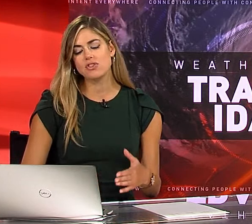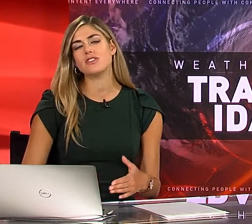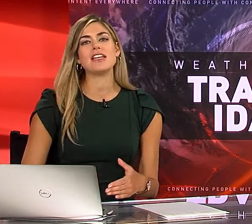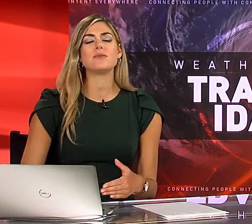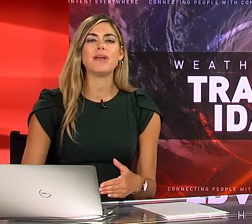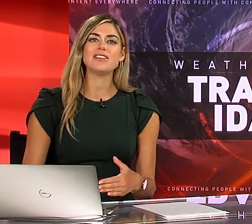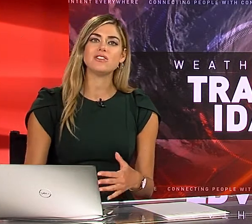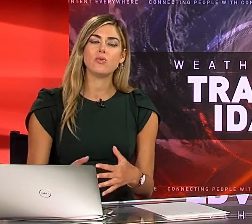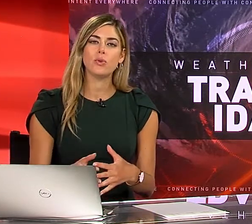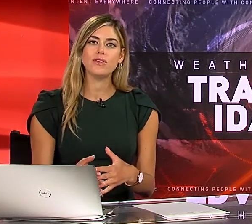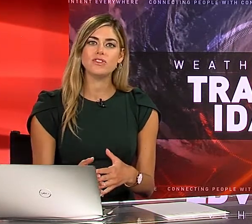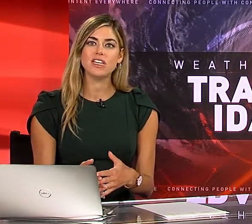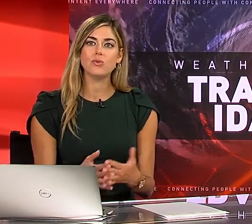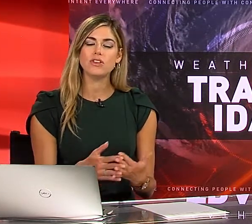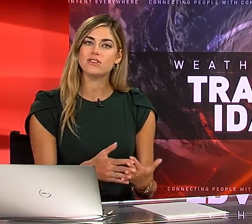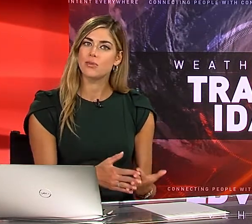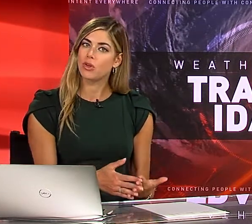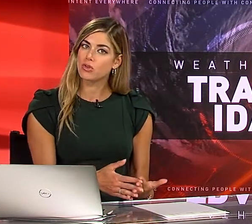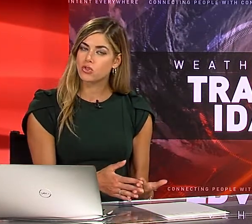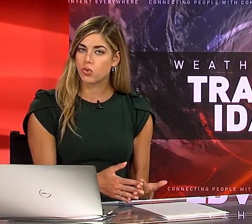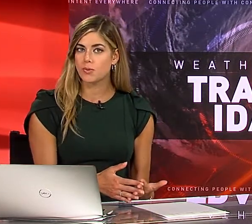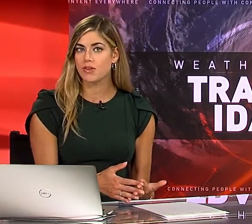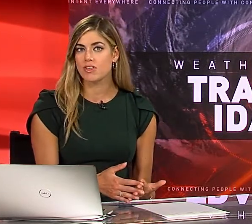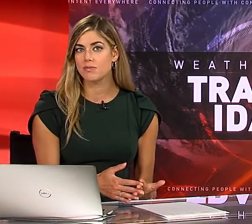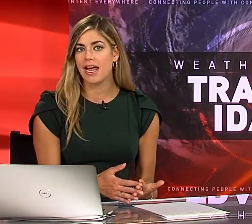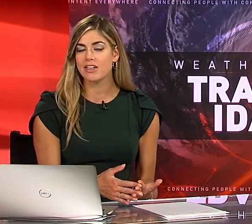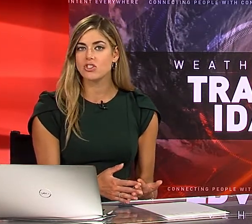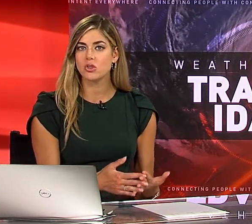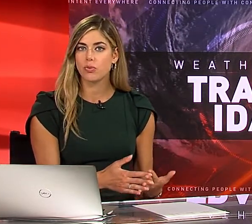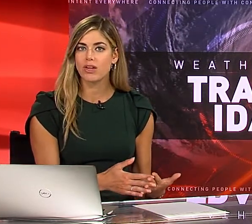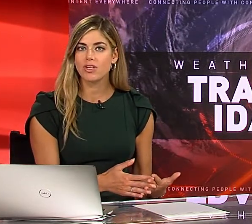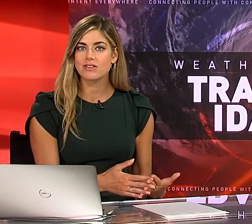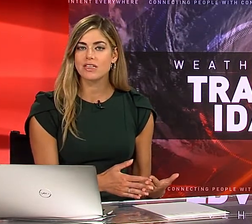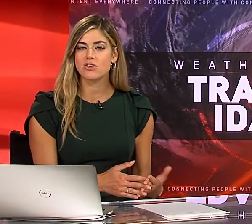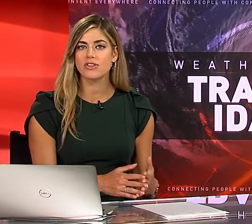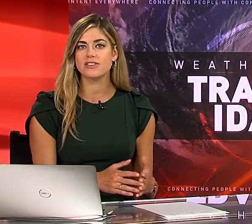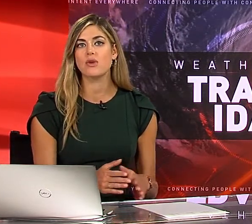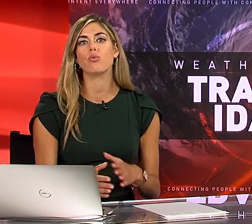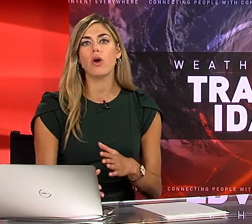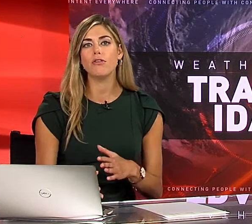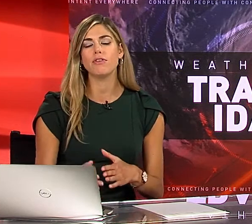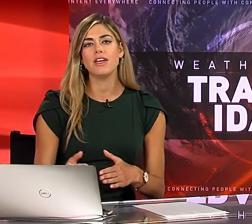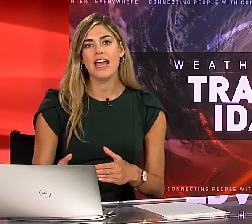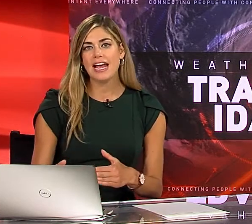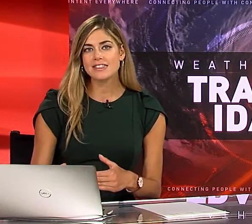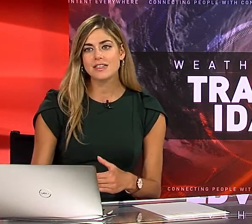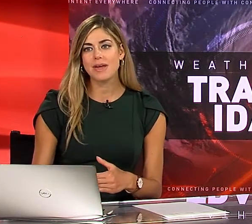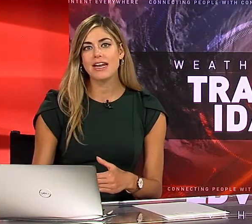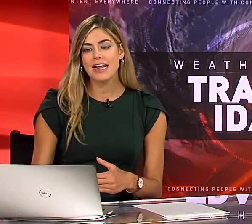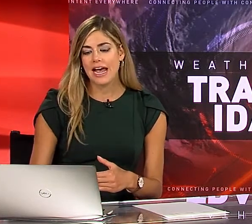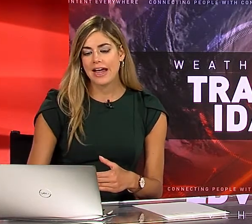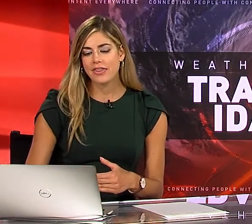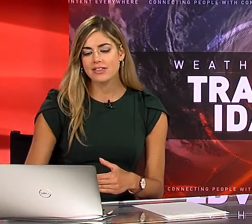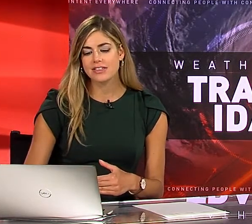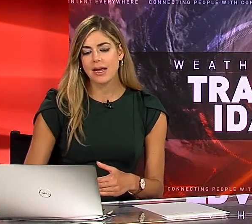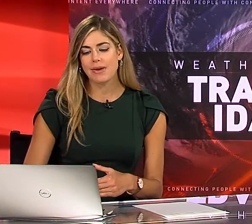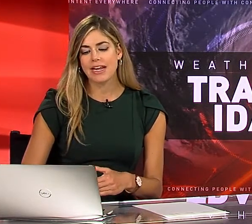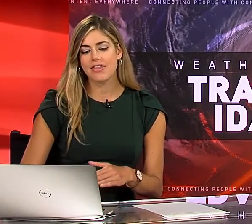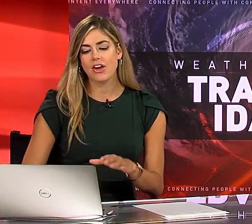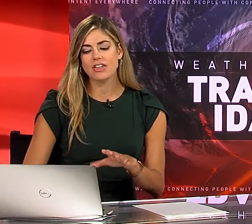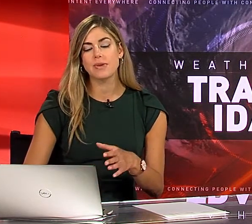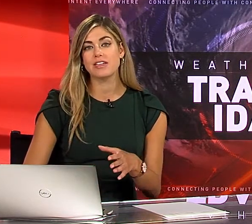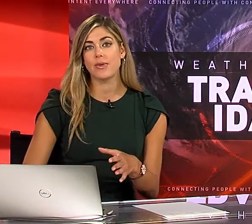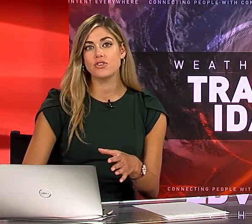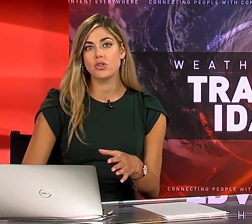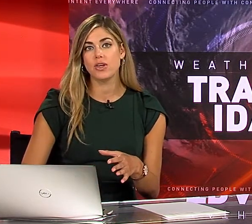And officials say that's based on what we've seen with similar storms of this magnitude previously. So this is a rough estimate at this time. But